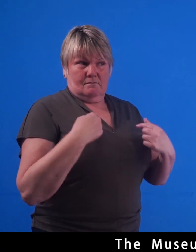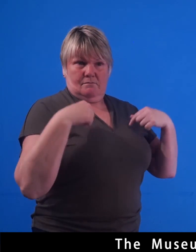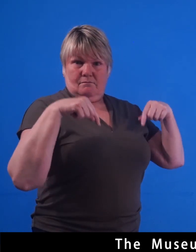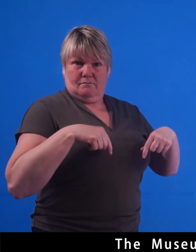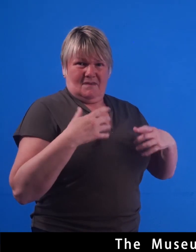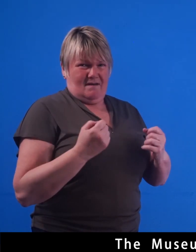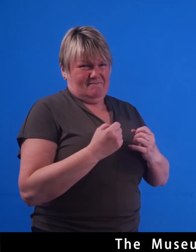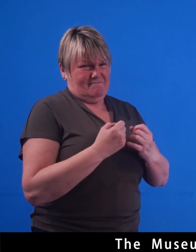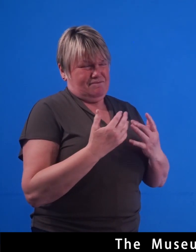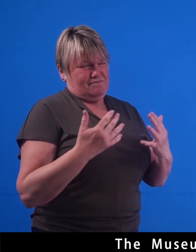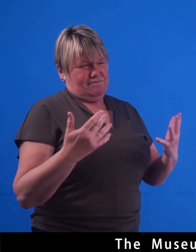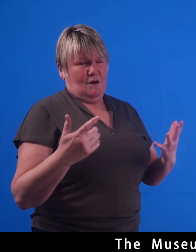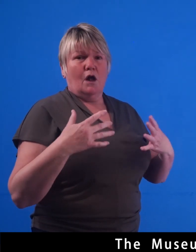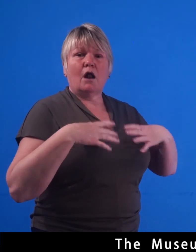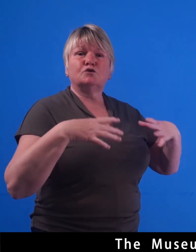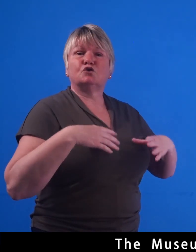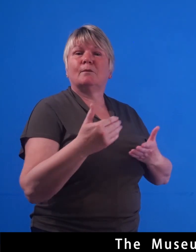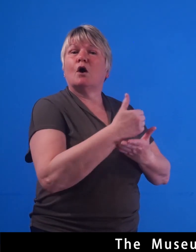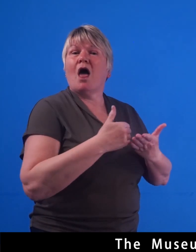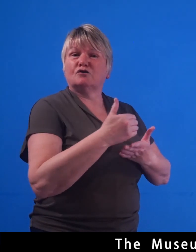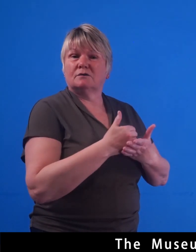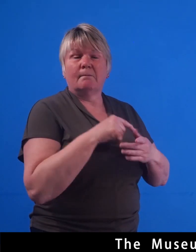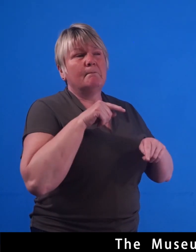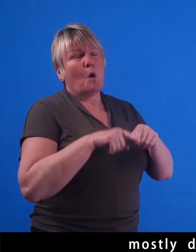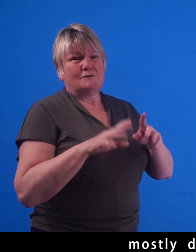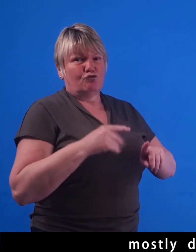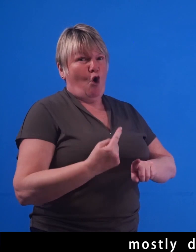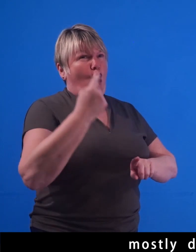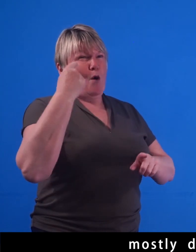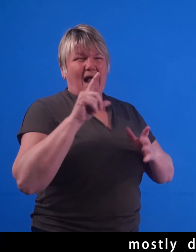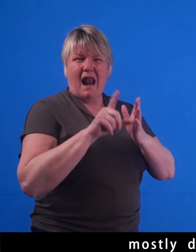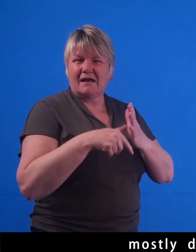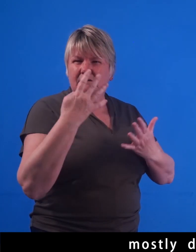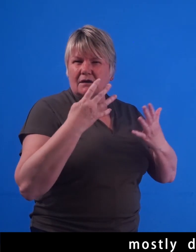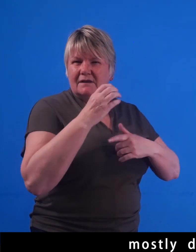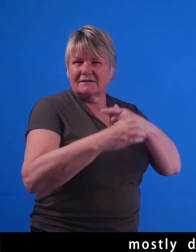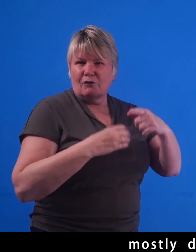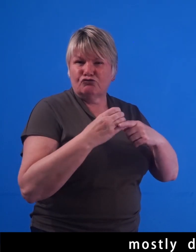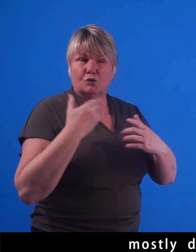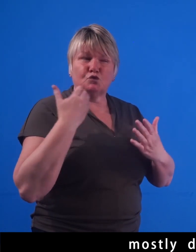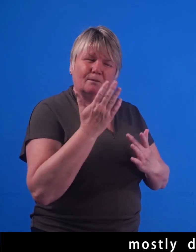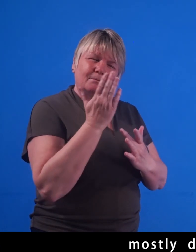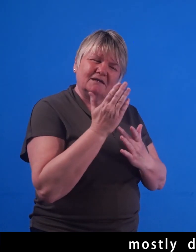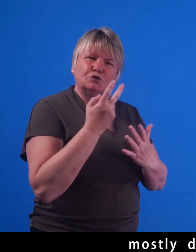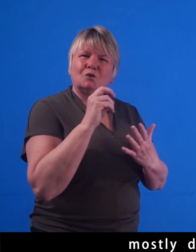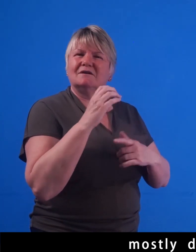The Museum of Childhood has a large costume collection, mostly dating from the late 19th century to the mid-20th